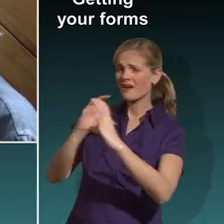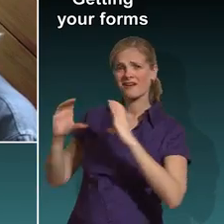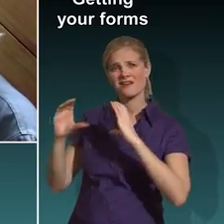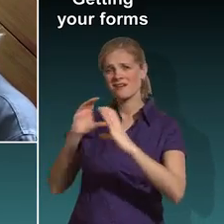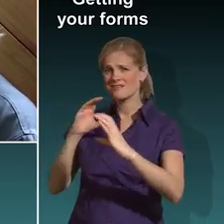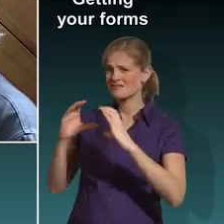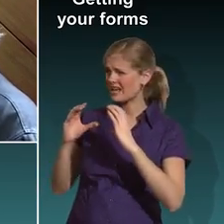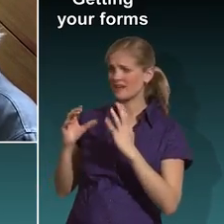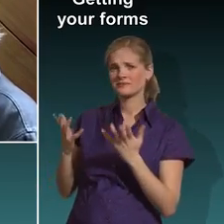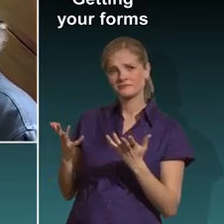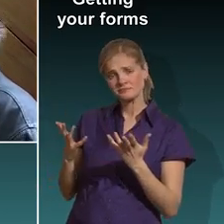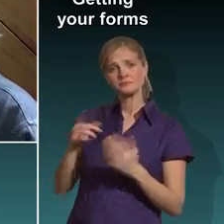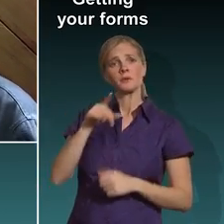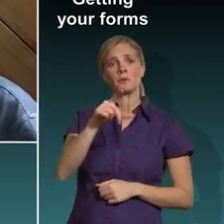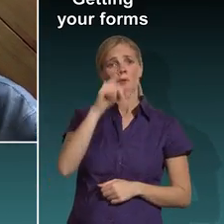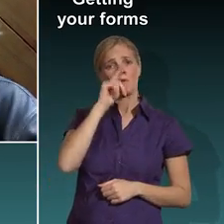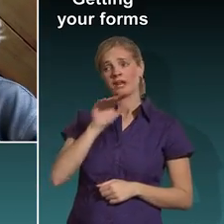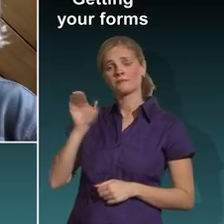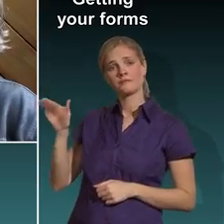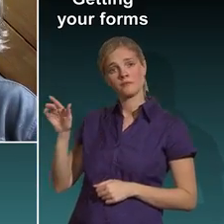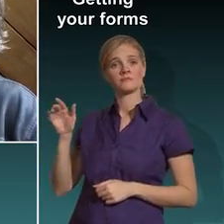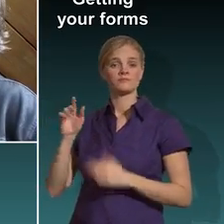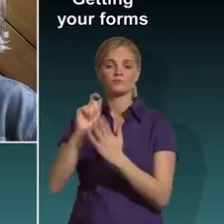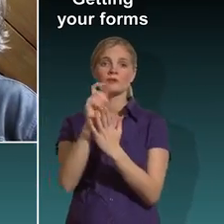If you are having difficulty communicating with the collector,